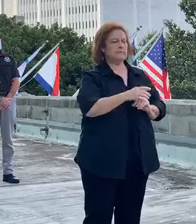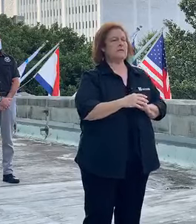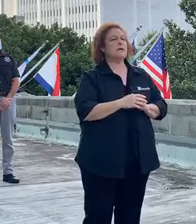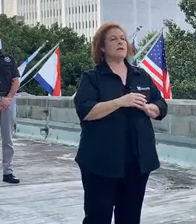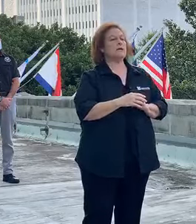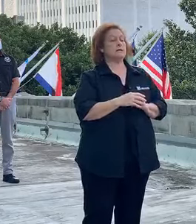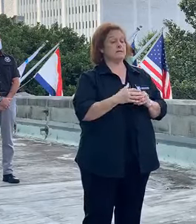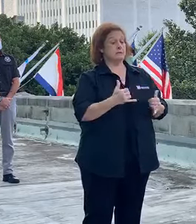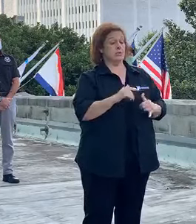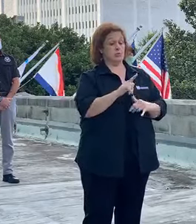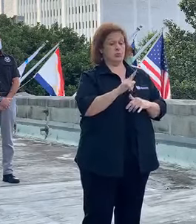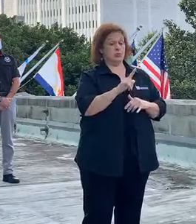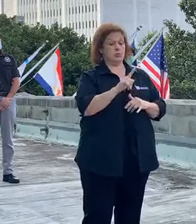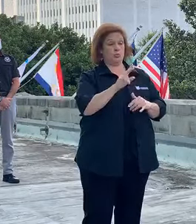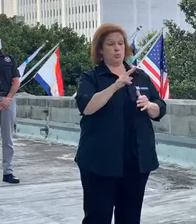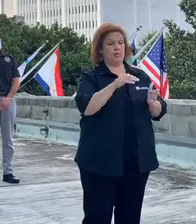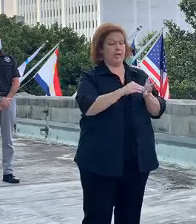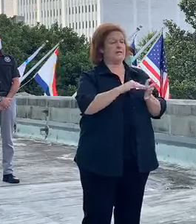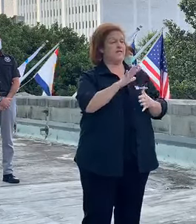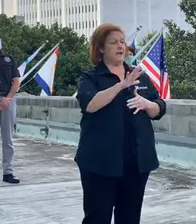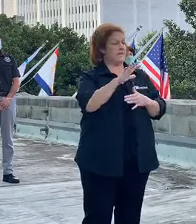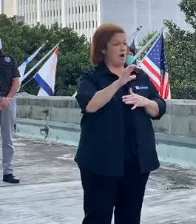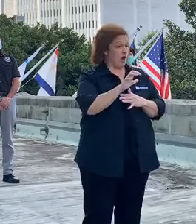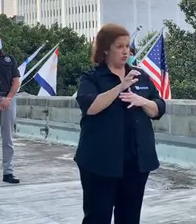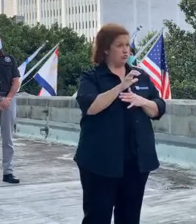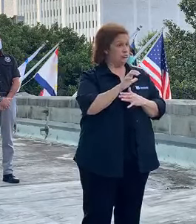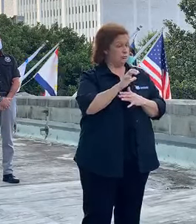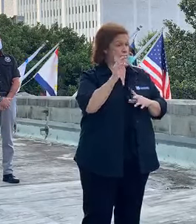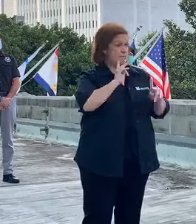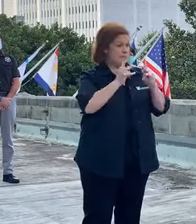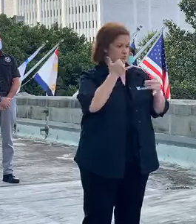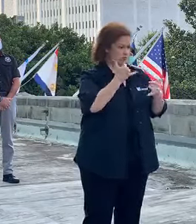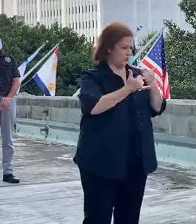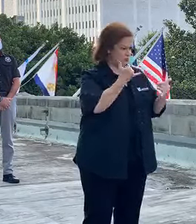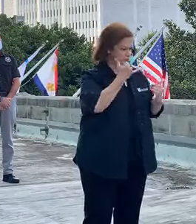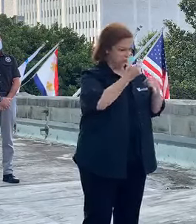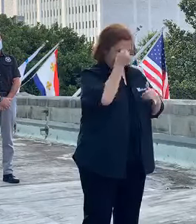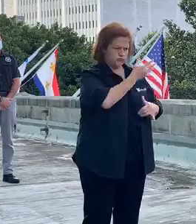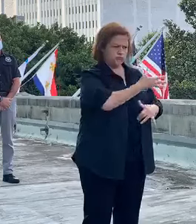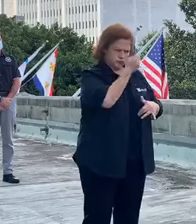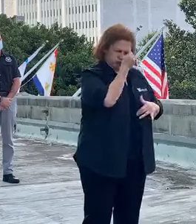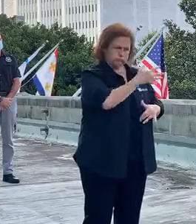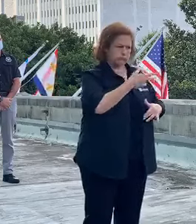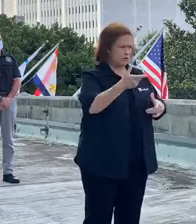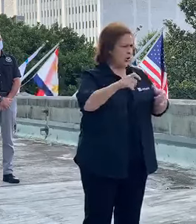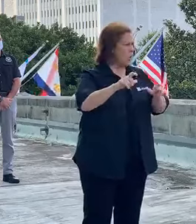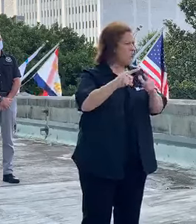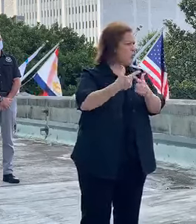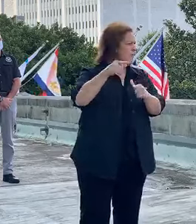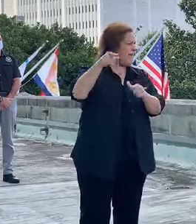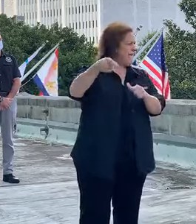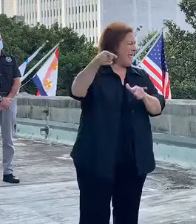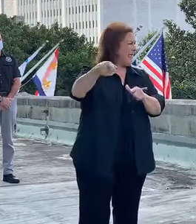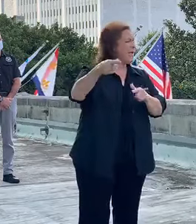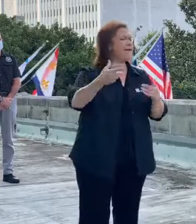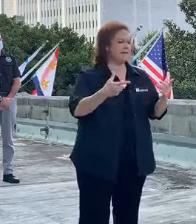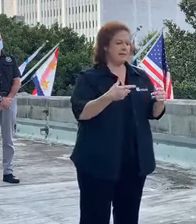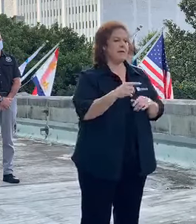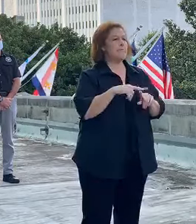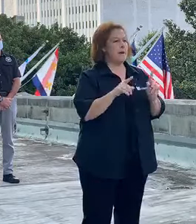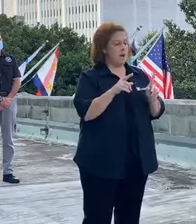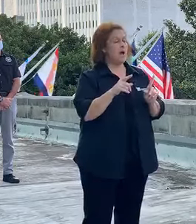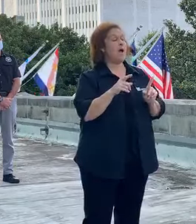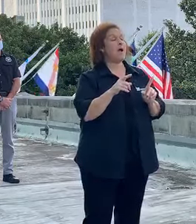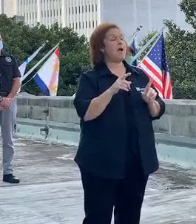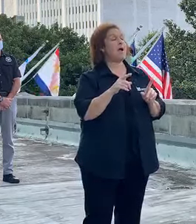over 2,500 calls to report large gatherings. However, recently, we are seeing a lower number in